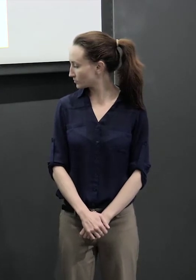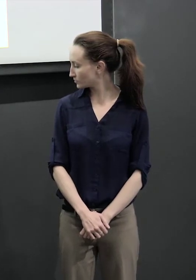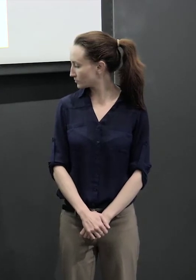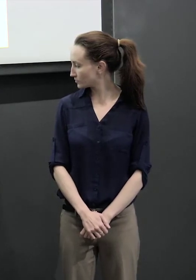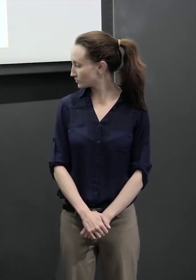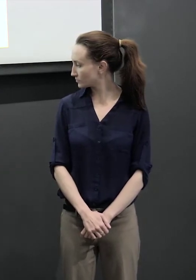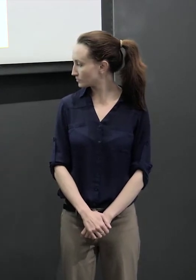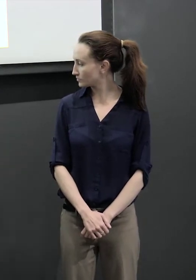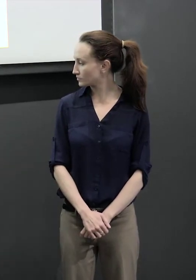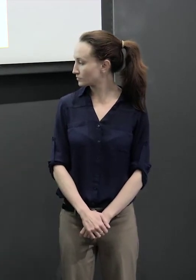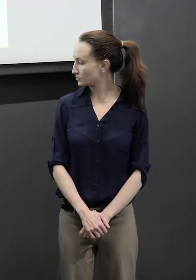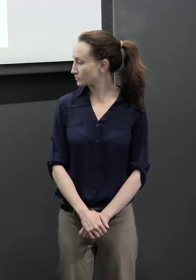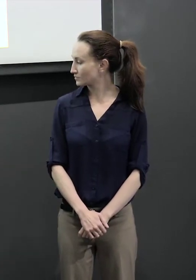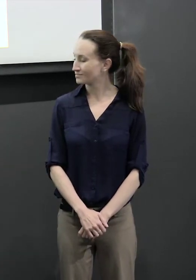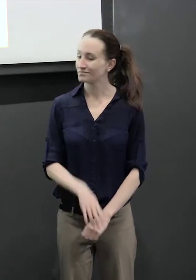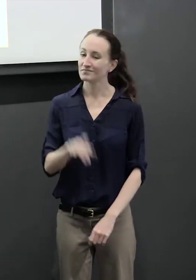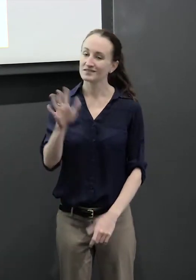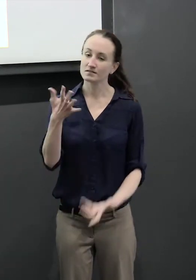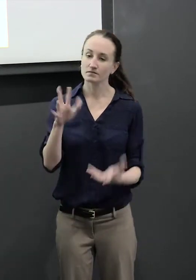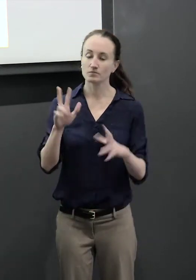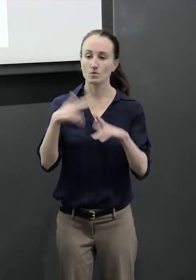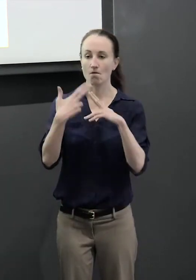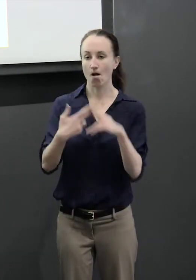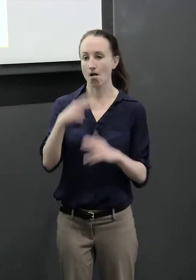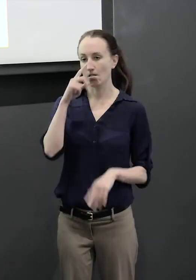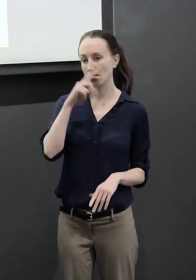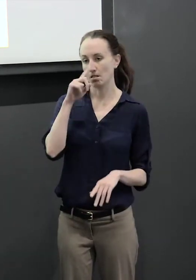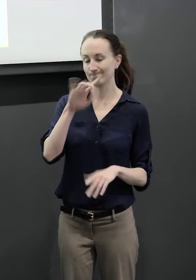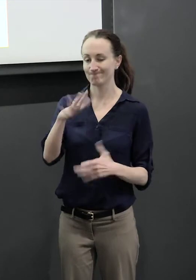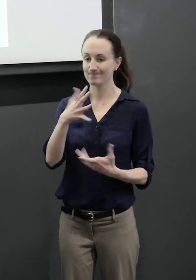So this is, of course, in pseudo ASL. This is